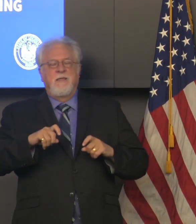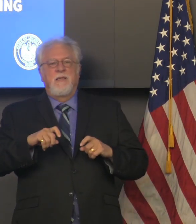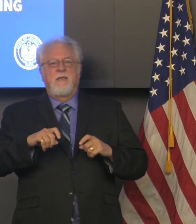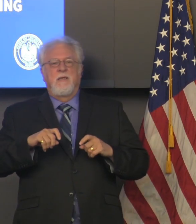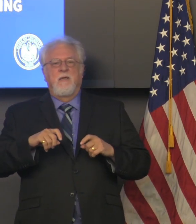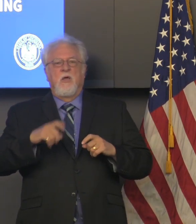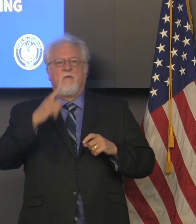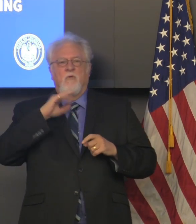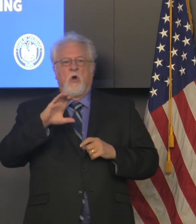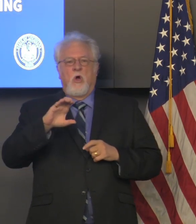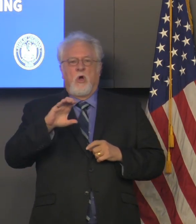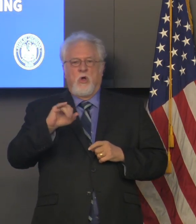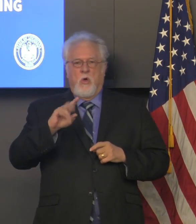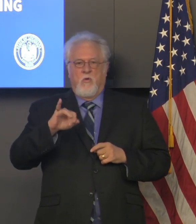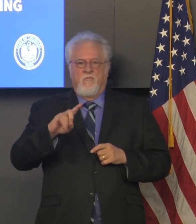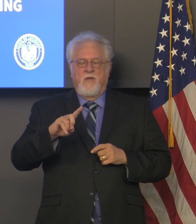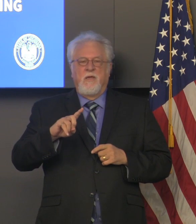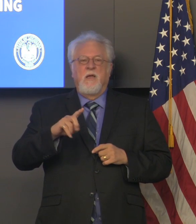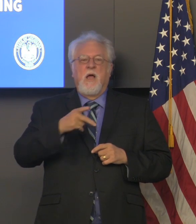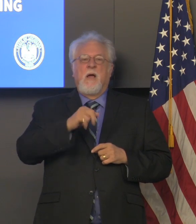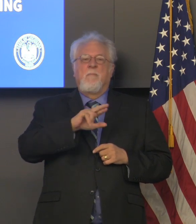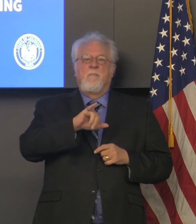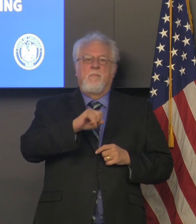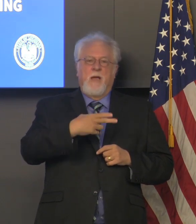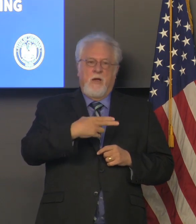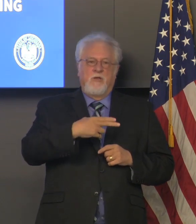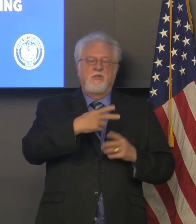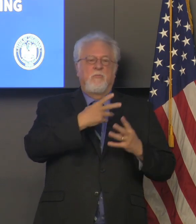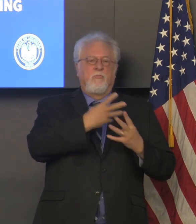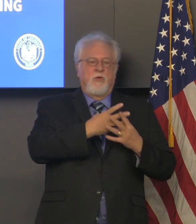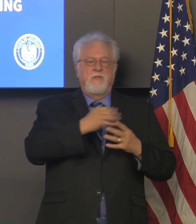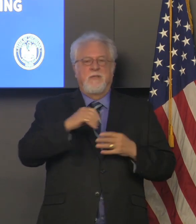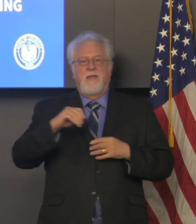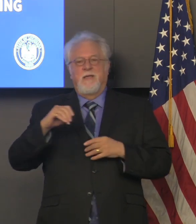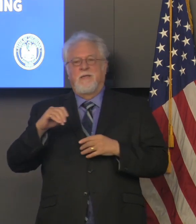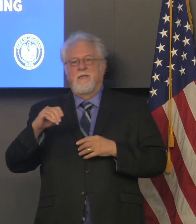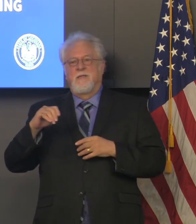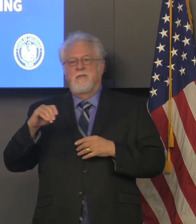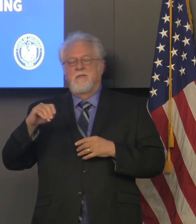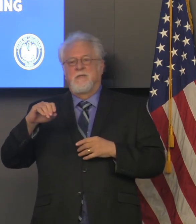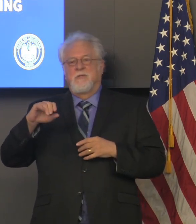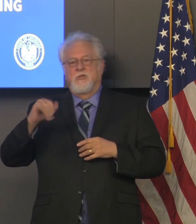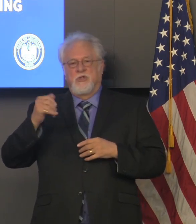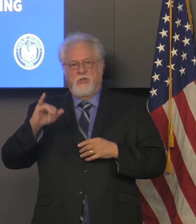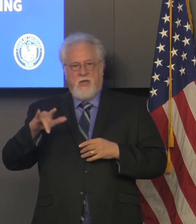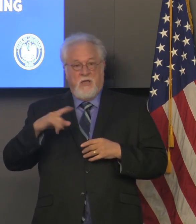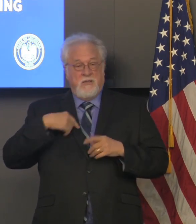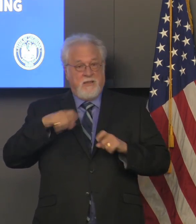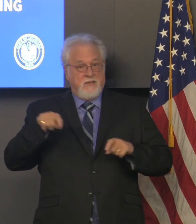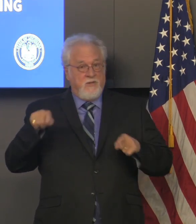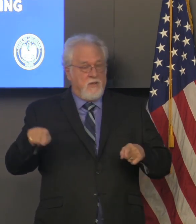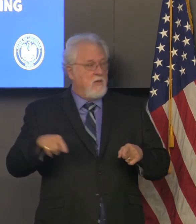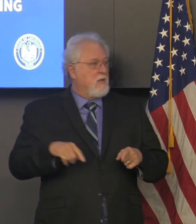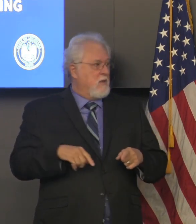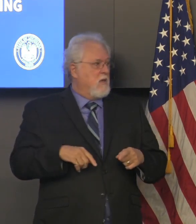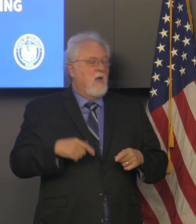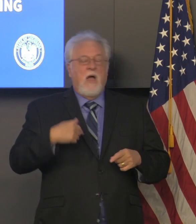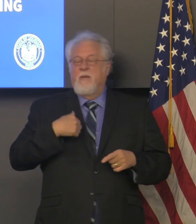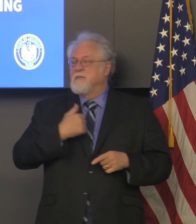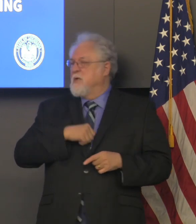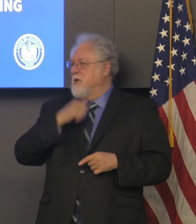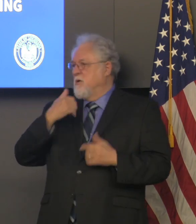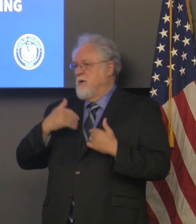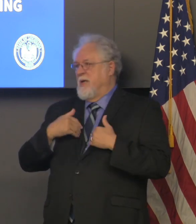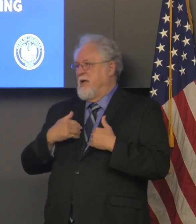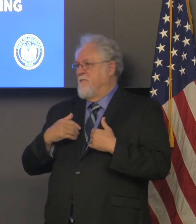for COVID in parish prisons and local jails? Can you speak to if there is testing going on in Yeah, I'm sorry, I don't have